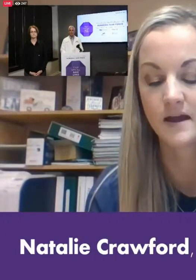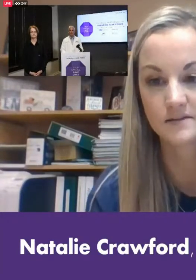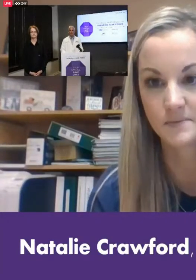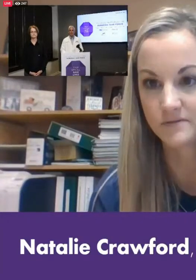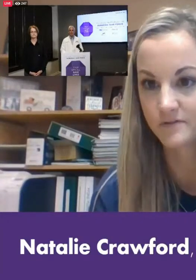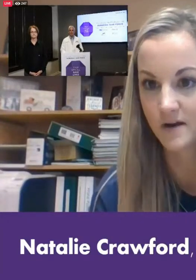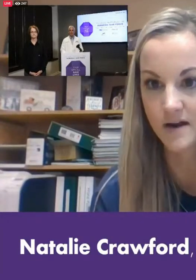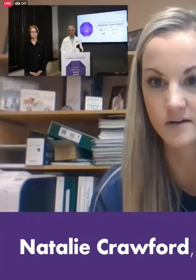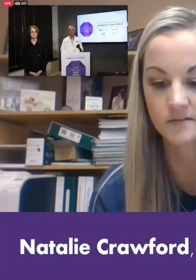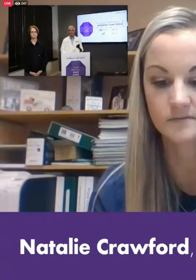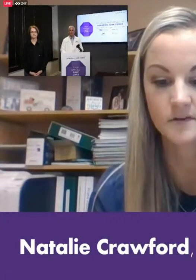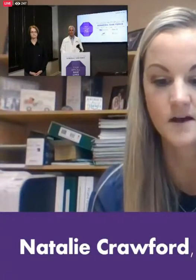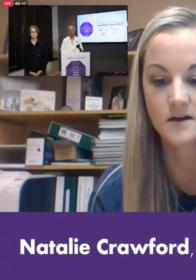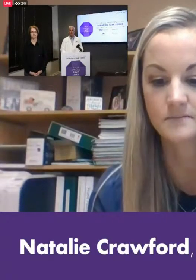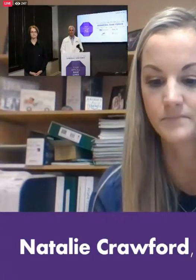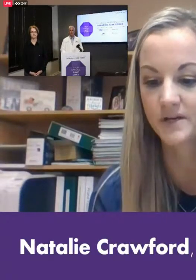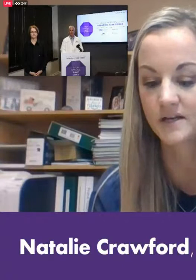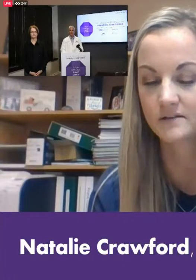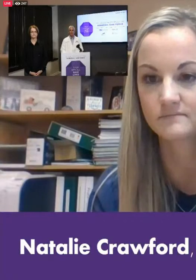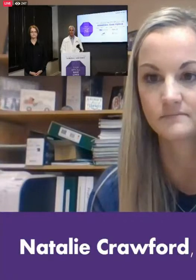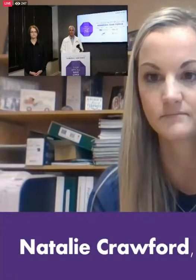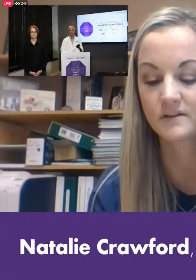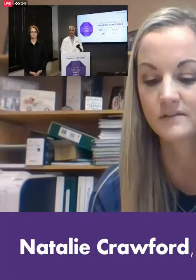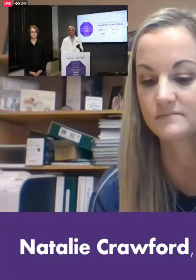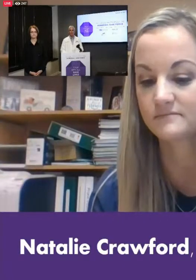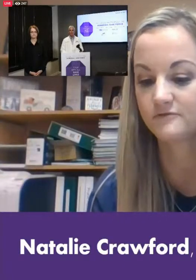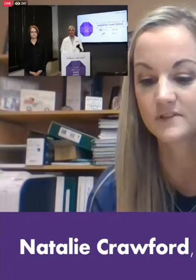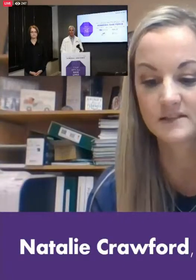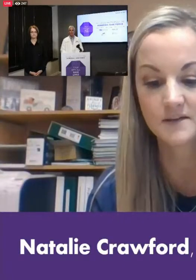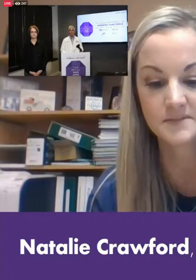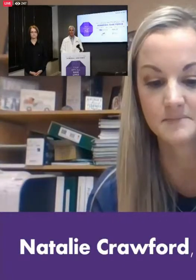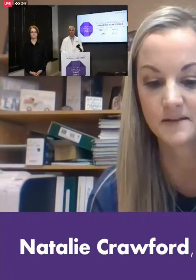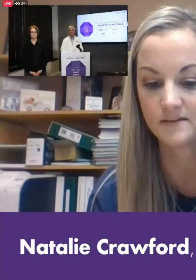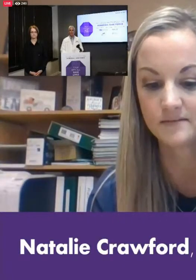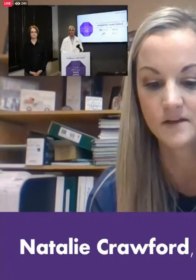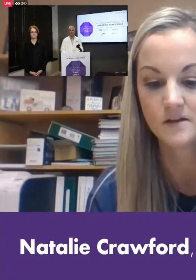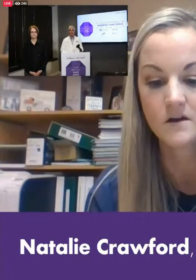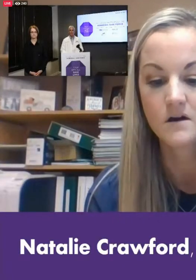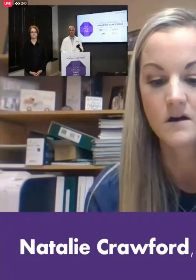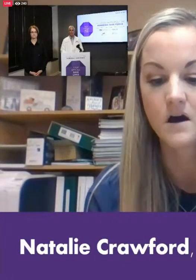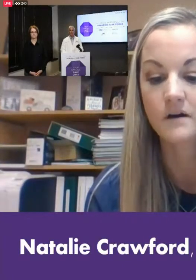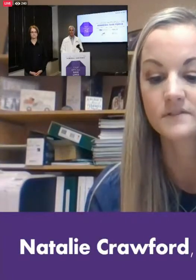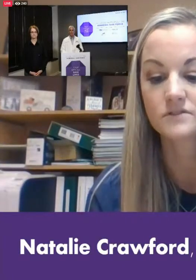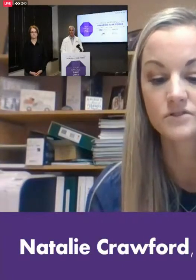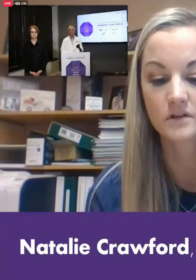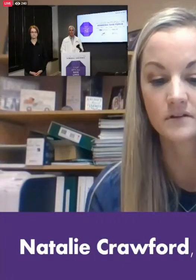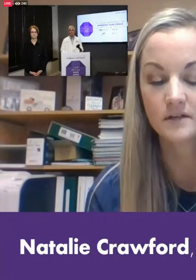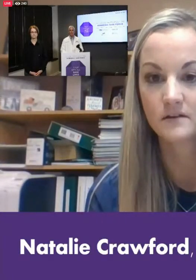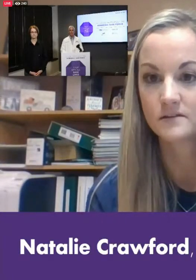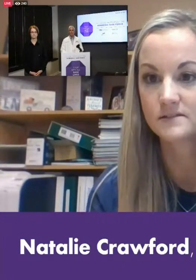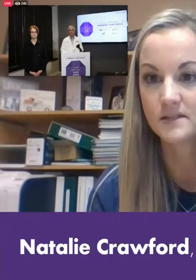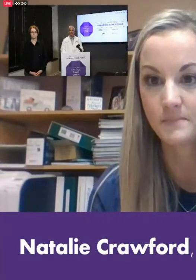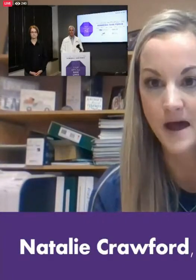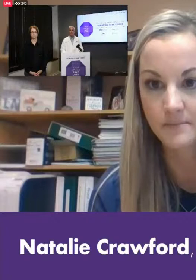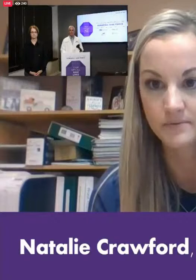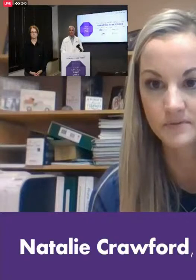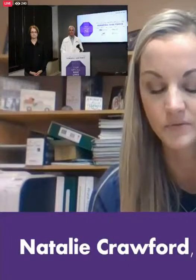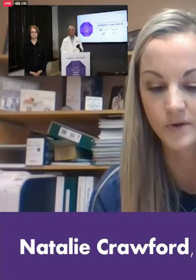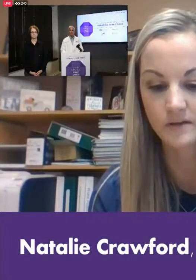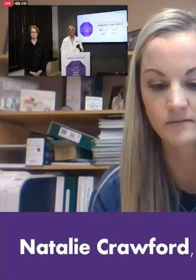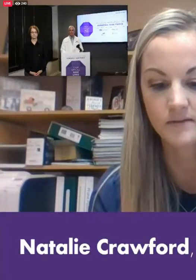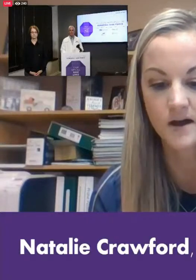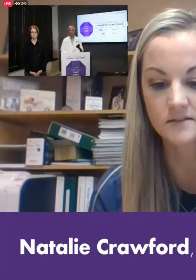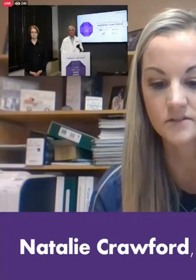They are gasping for air, breathing 40 times a minute, often struggling on